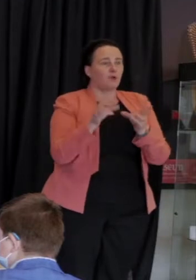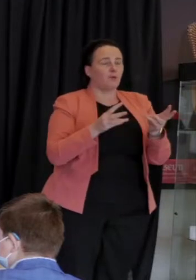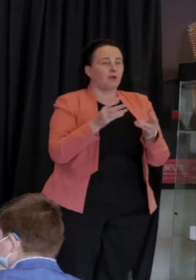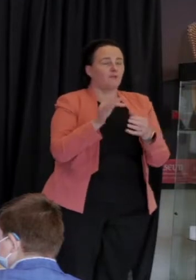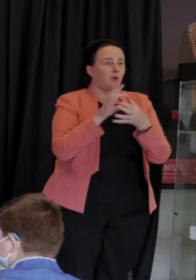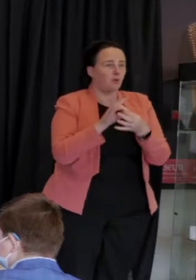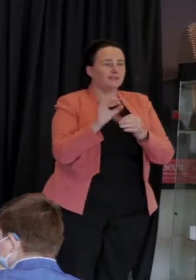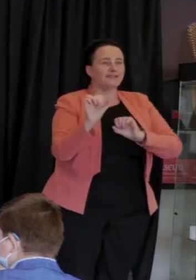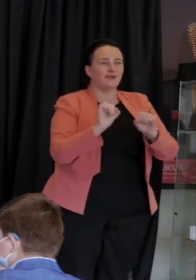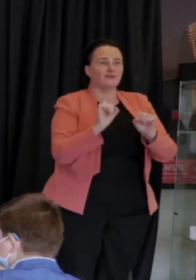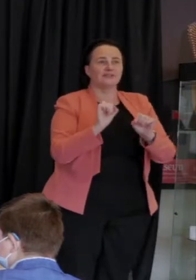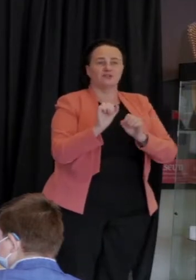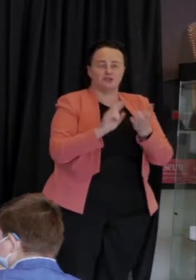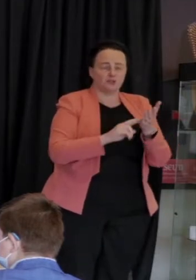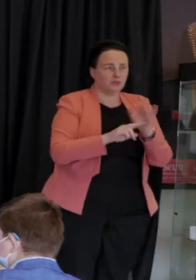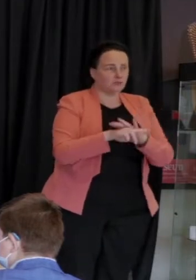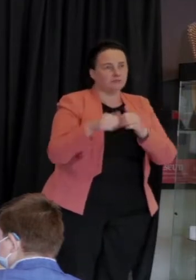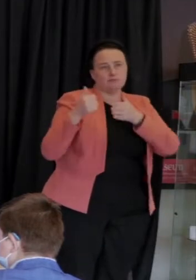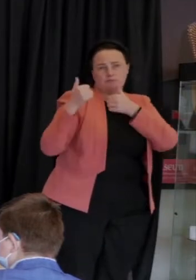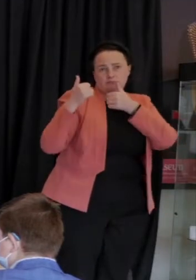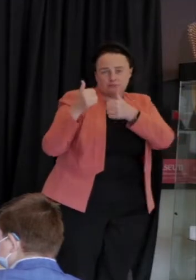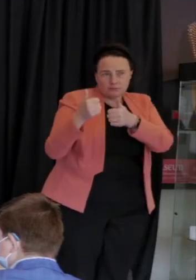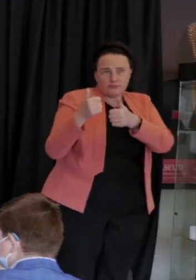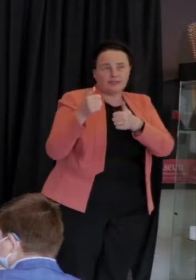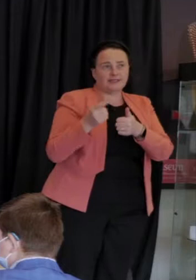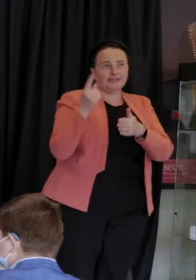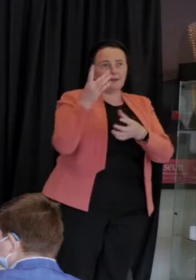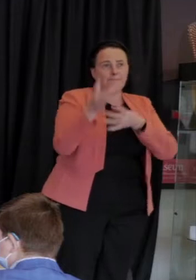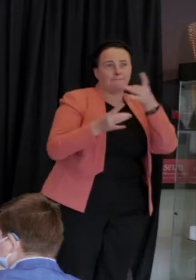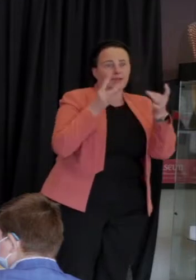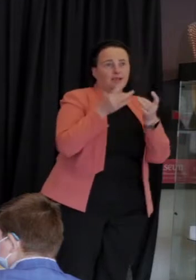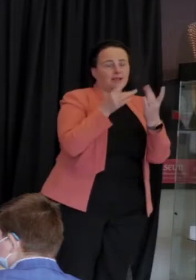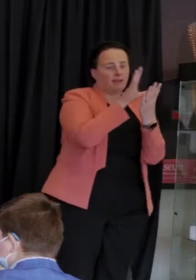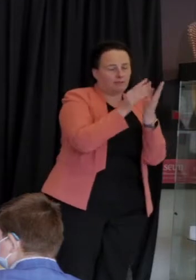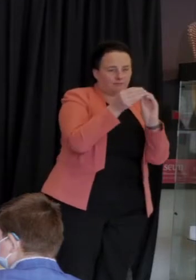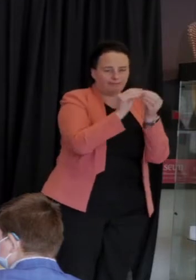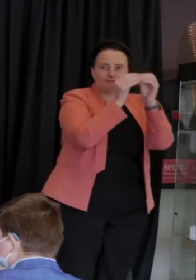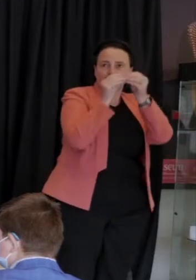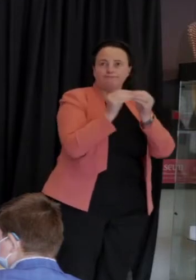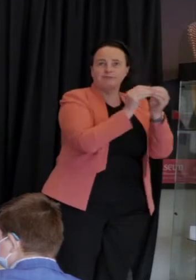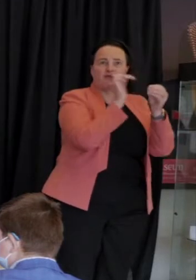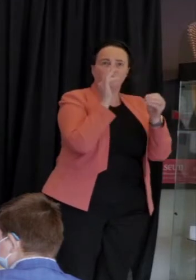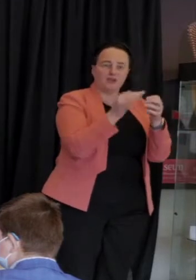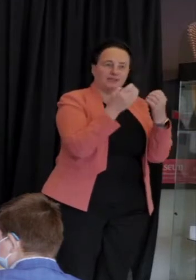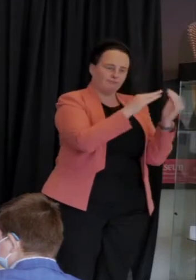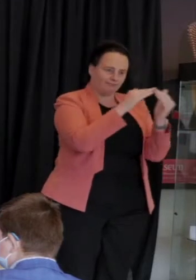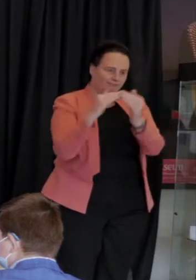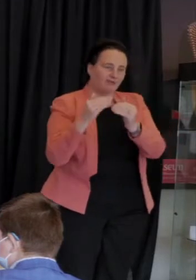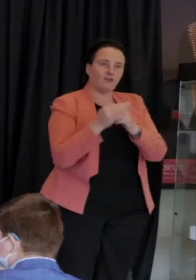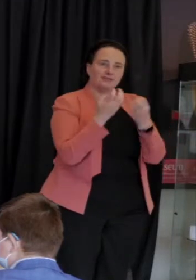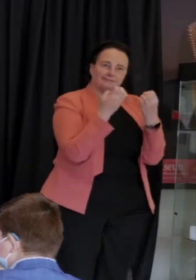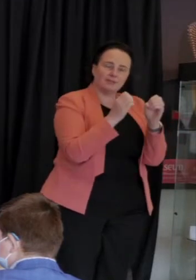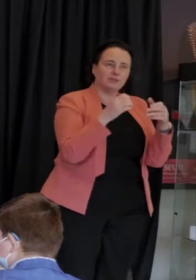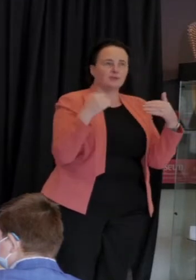users, who made the triptych models for the exhibition. I think the idea